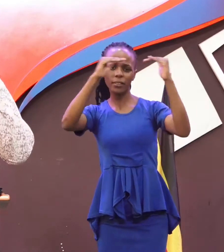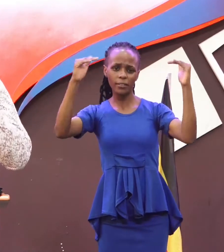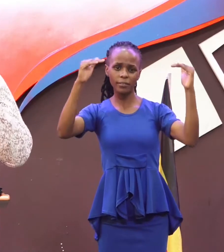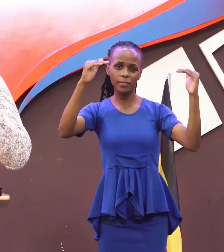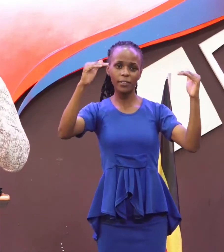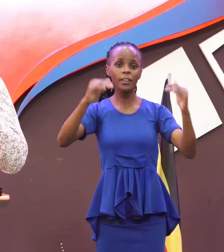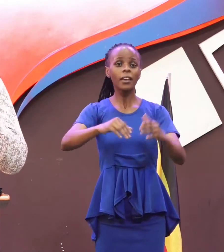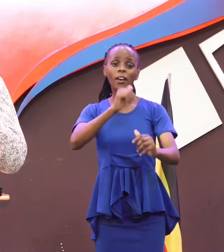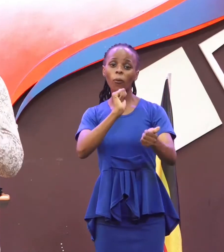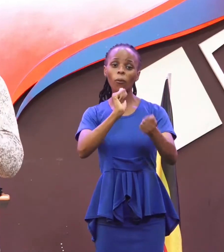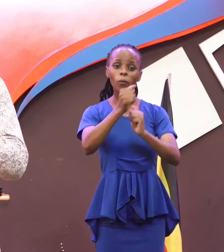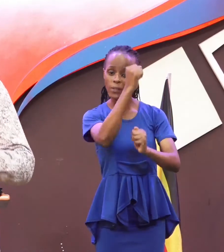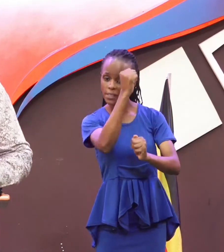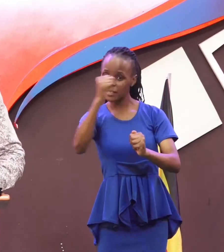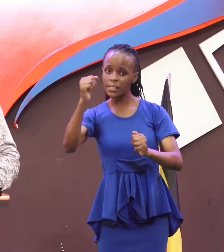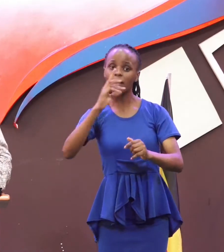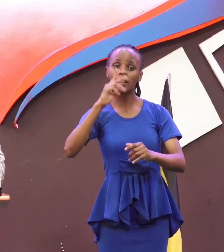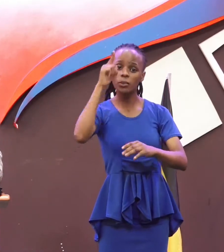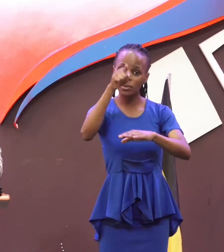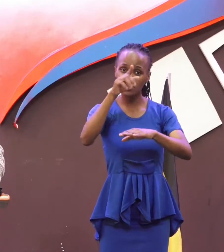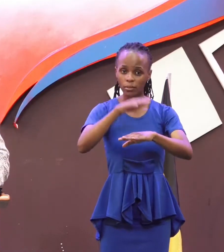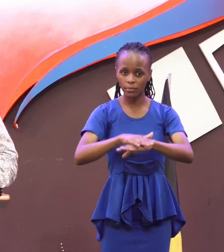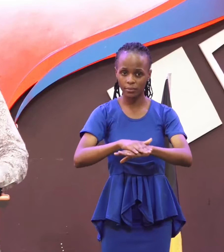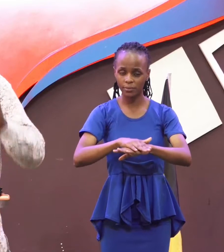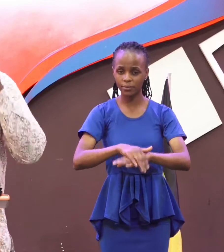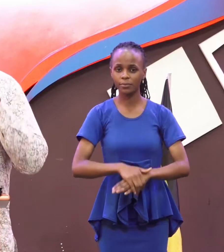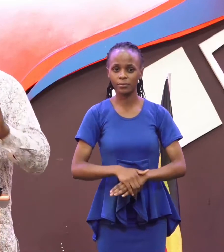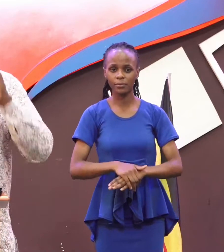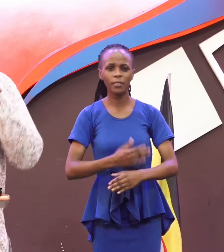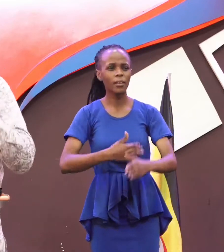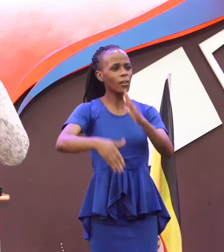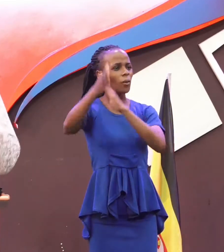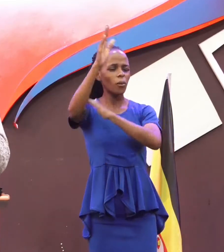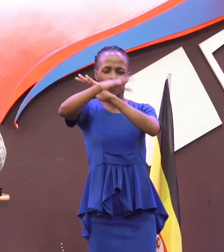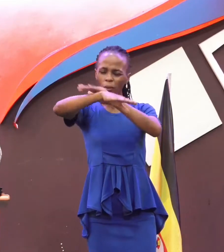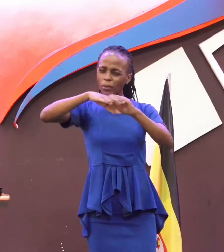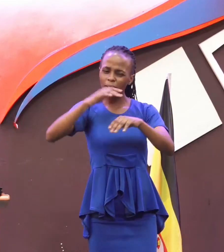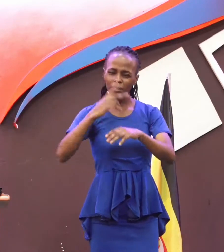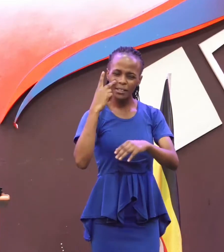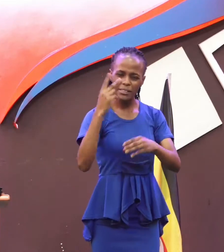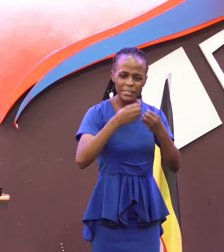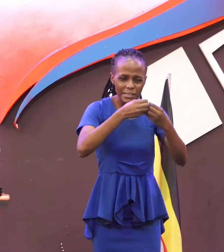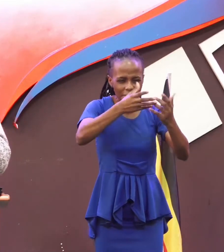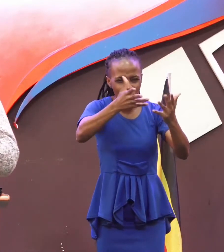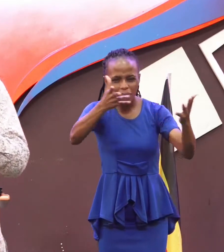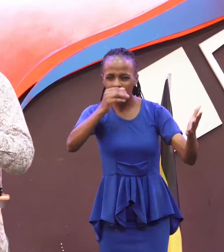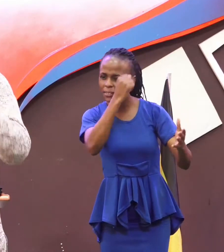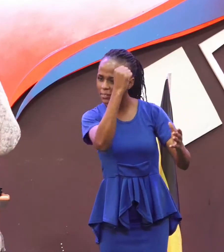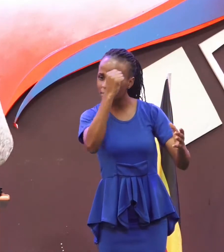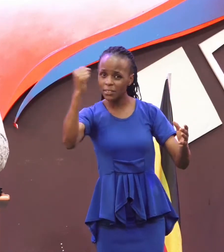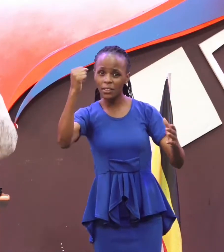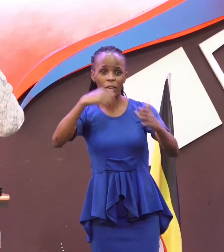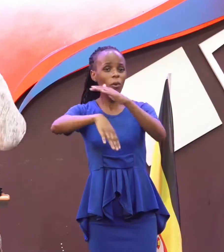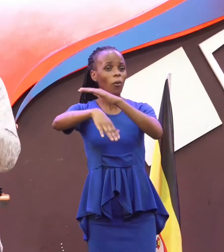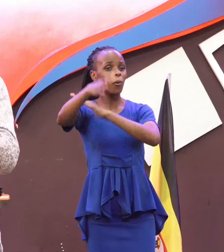to the other. Oli ku side ki? On which side are you? Katonda talaba side nyingi. God does not see many sides.